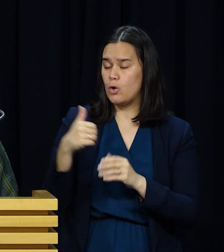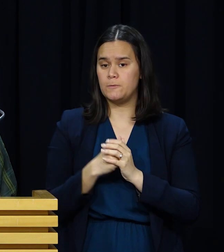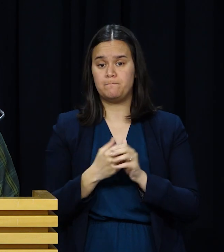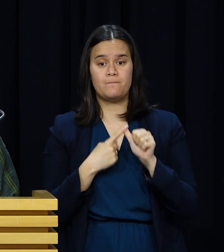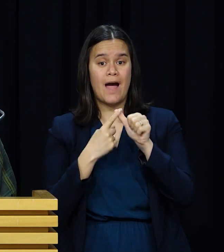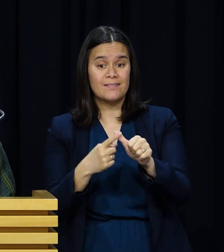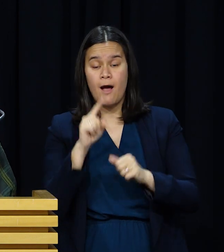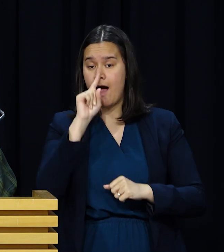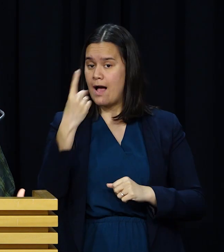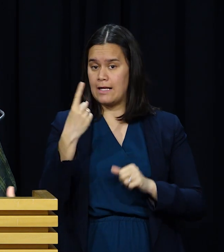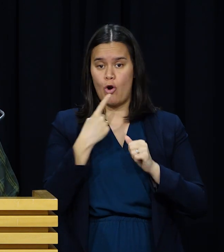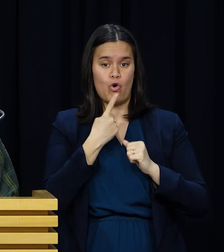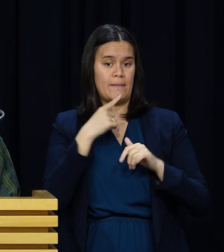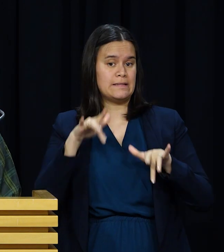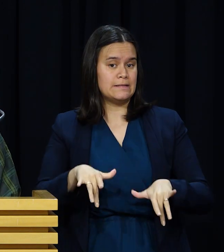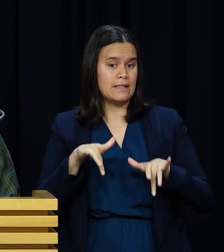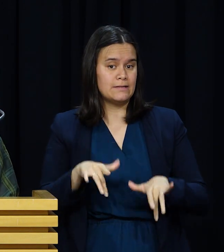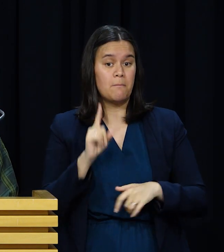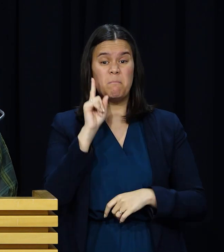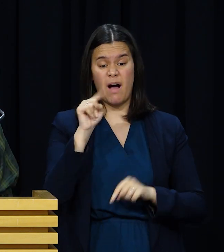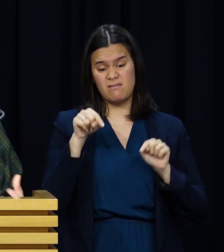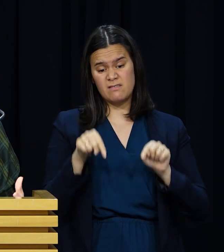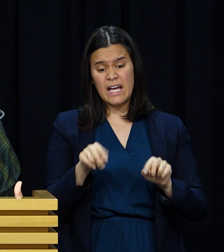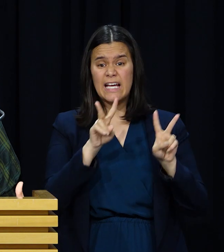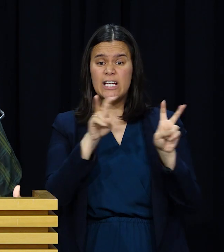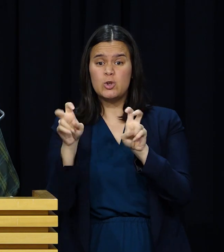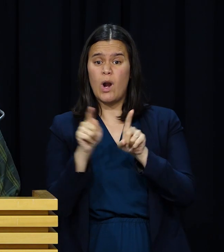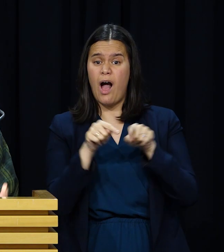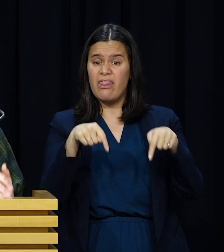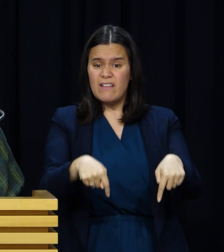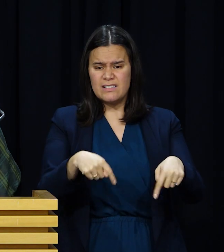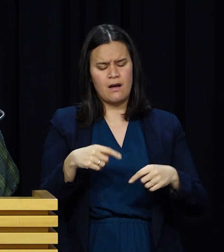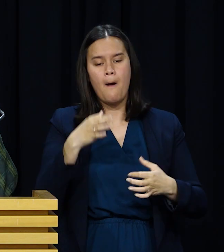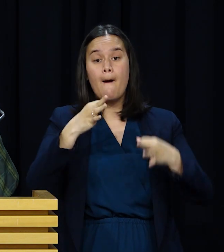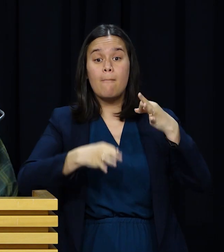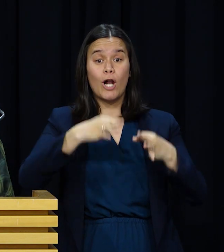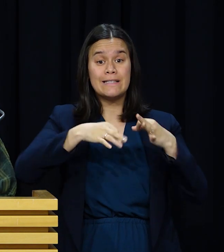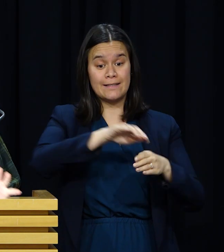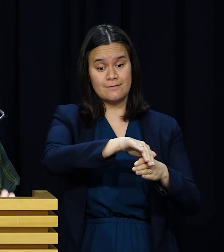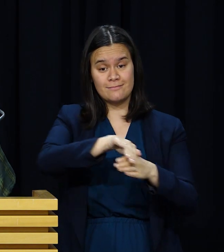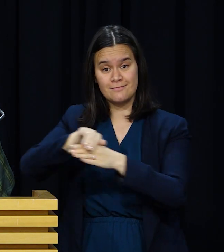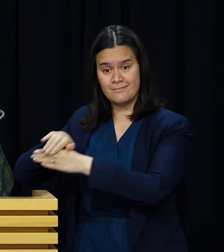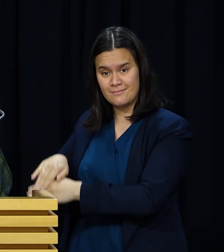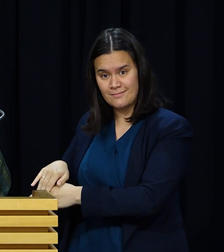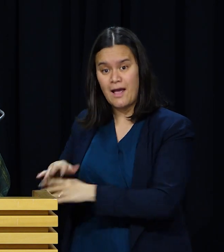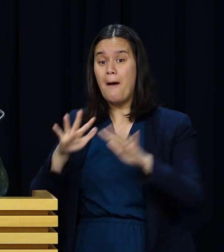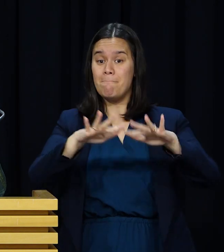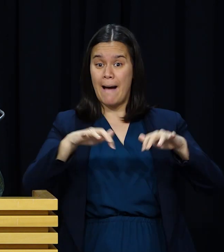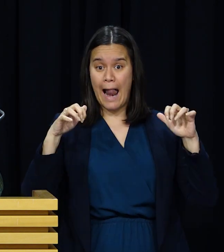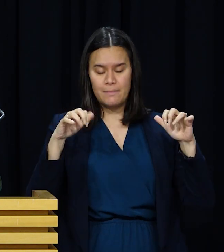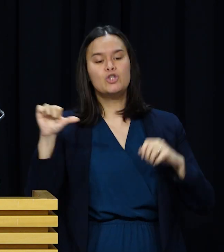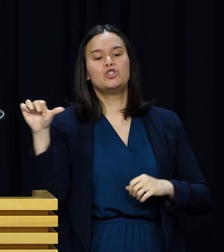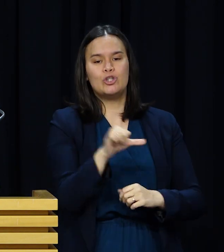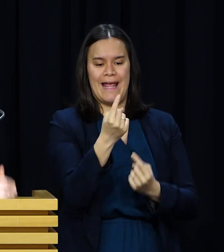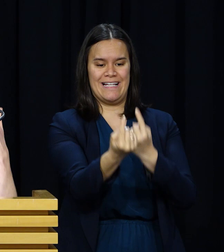What I can say is that on this kind of matter, I think we should remove the politics, we should put it to Parliament, and we should let every MP have their say.